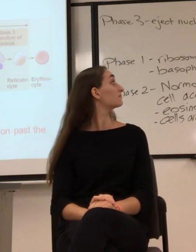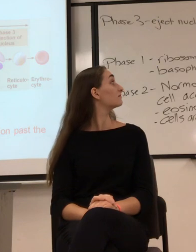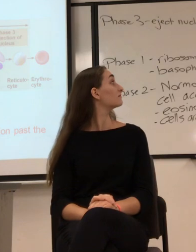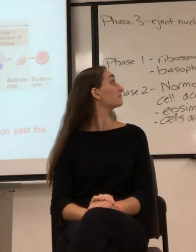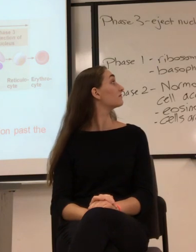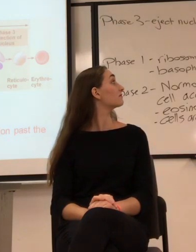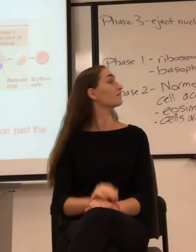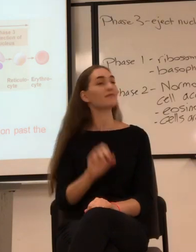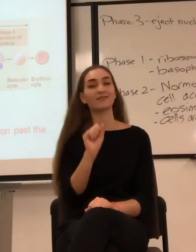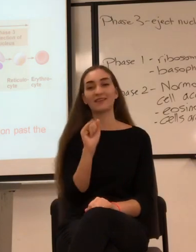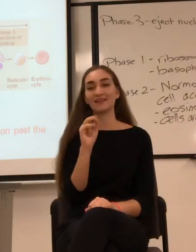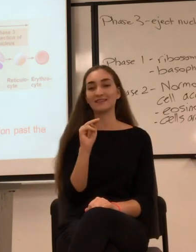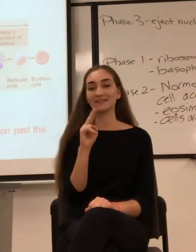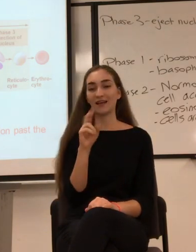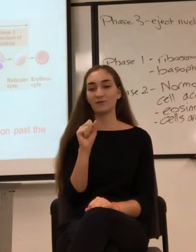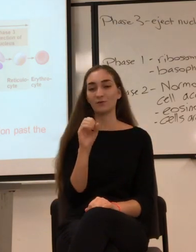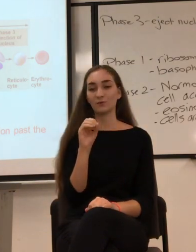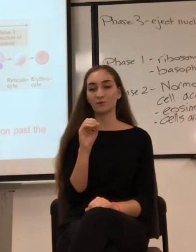Sinusoidal